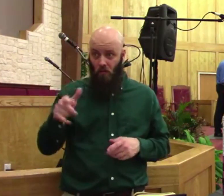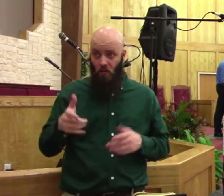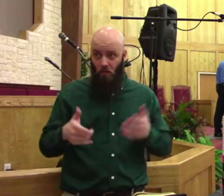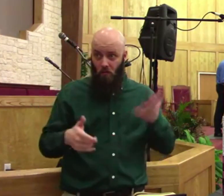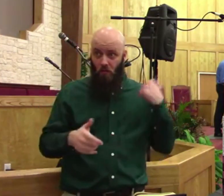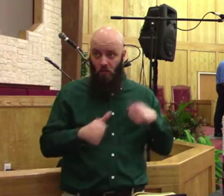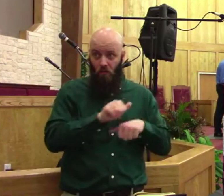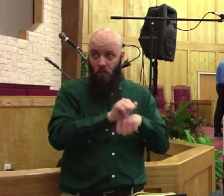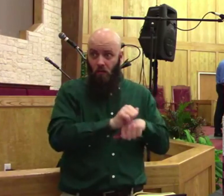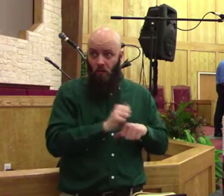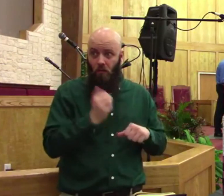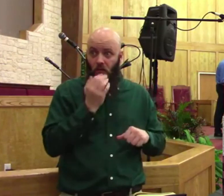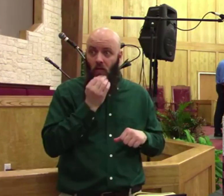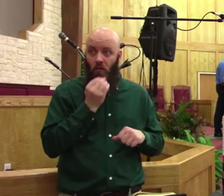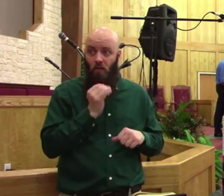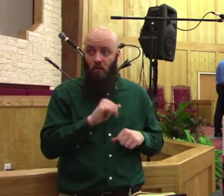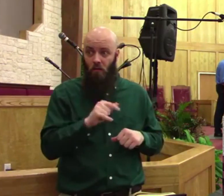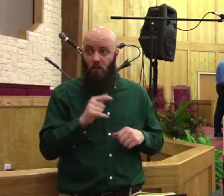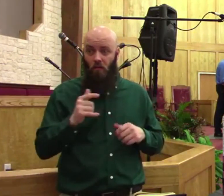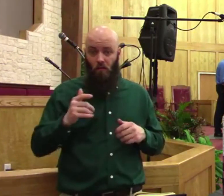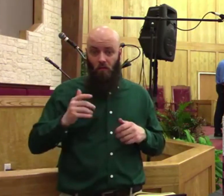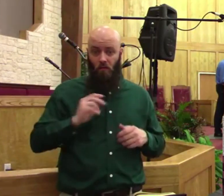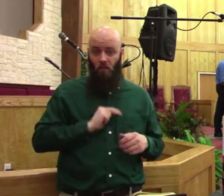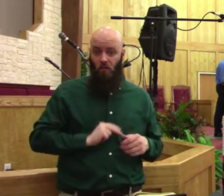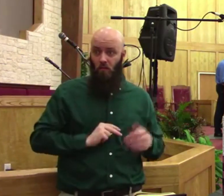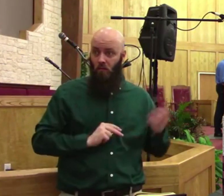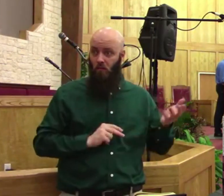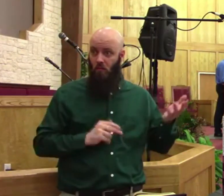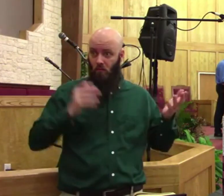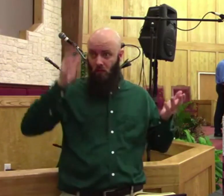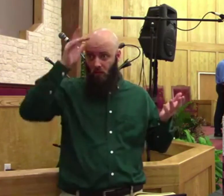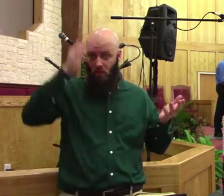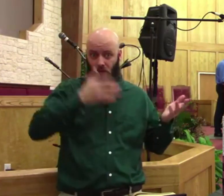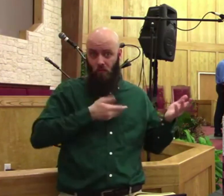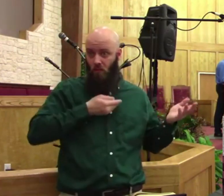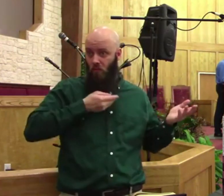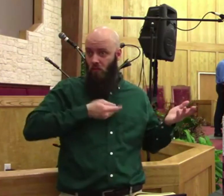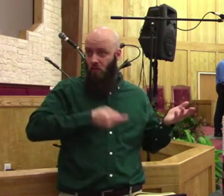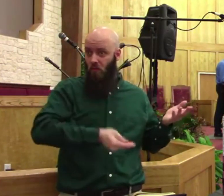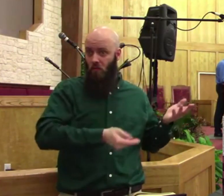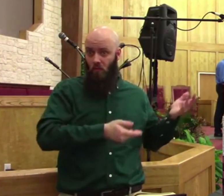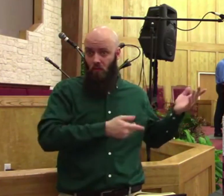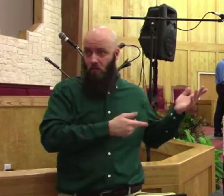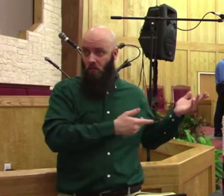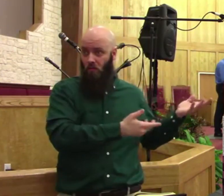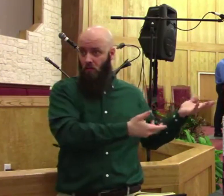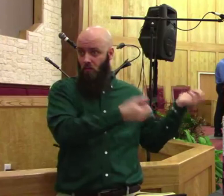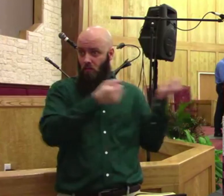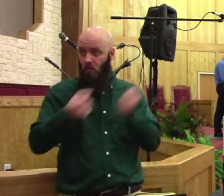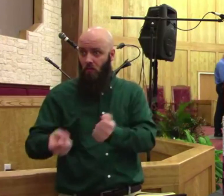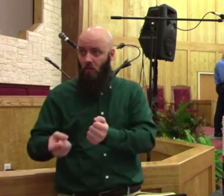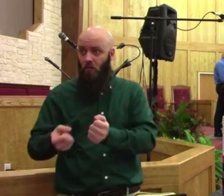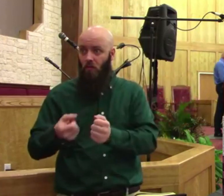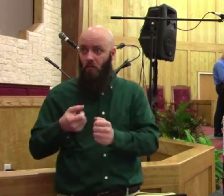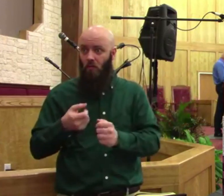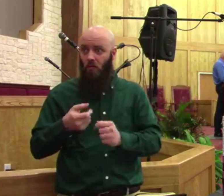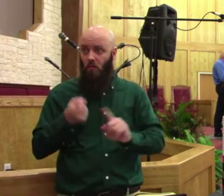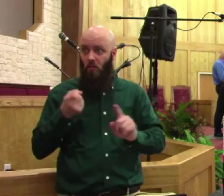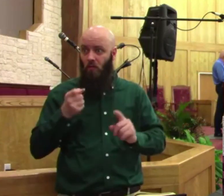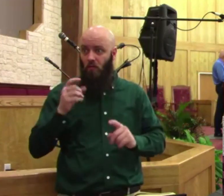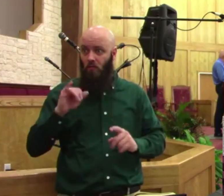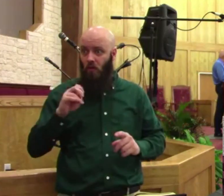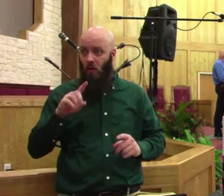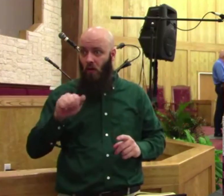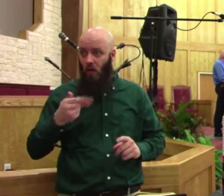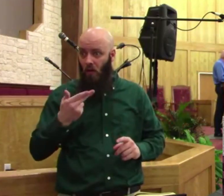of Judah, whom the king my father brought from Judah. I almost feel like there ought to be a question mark there. That